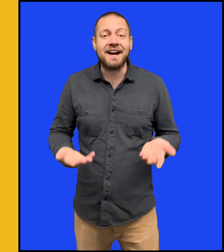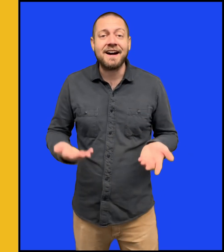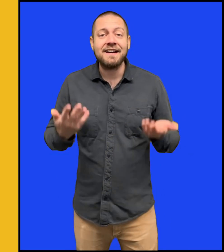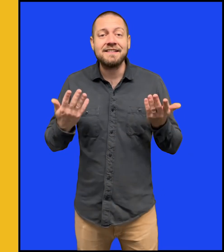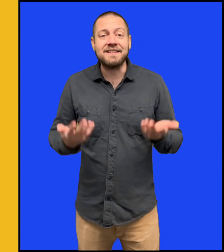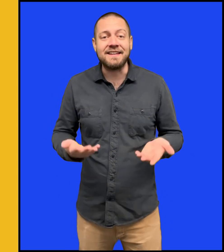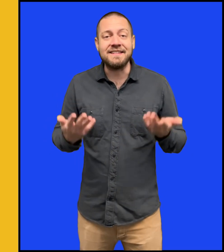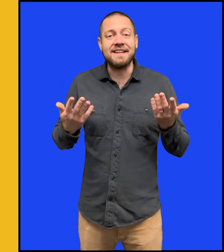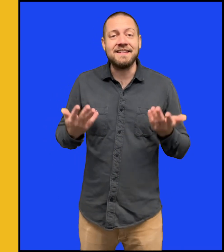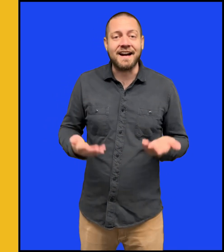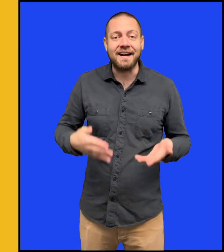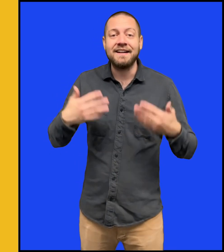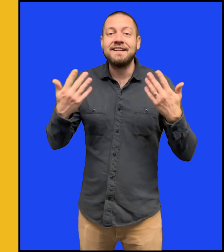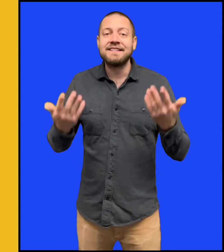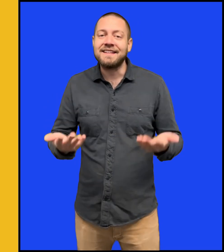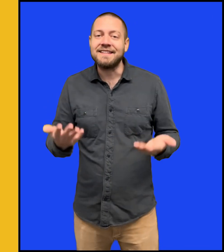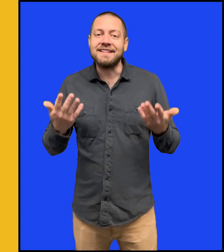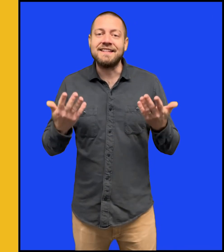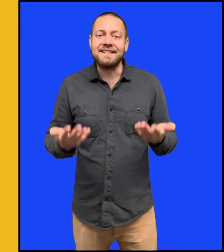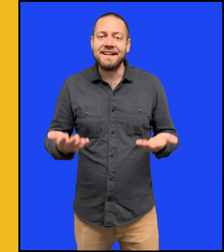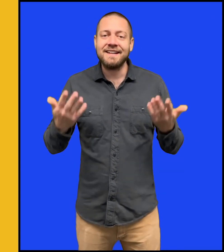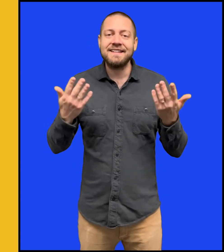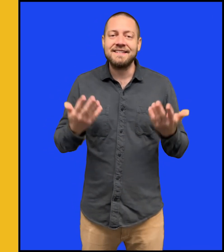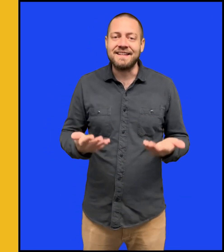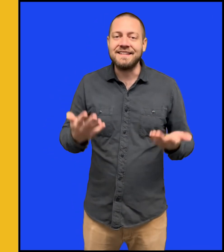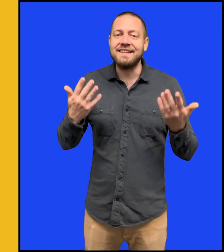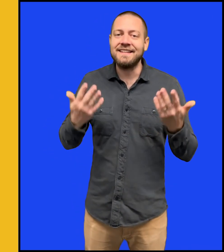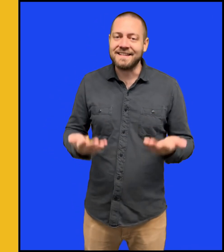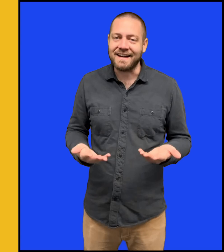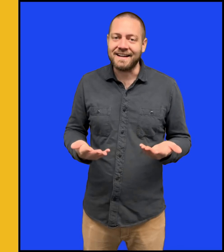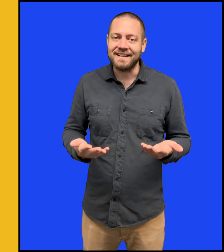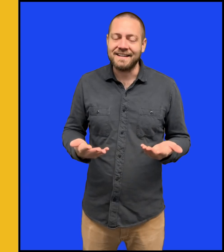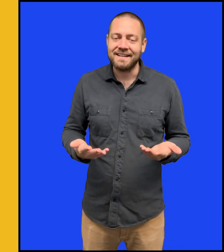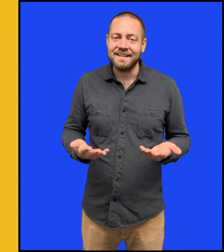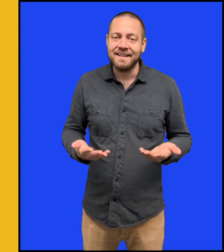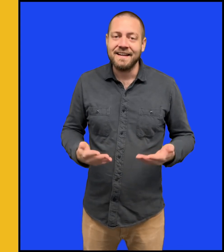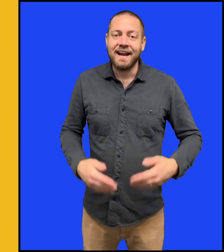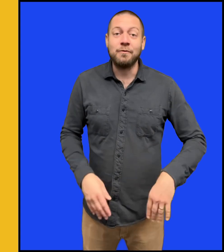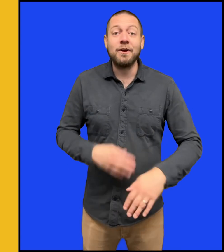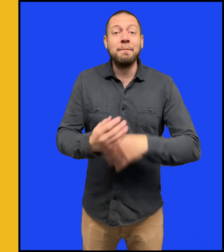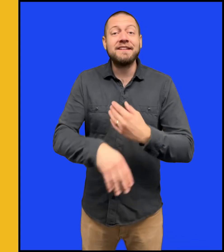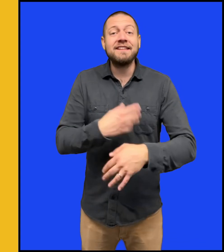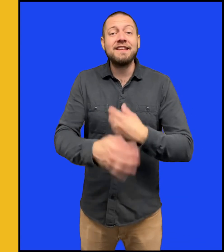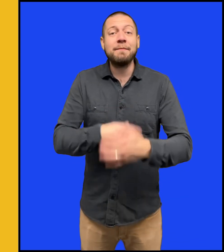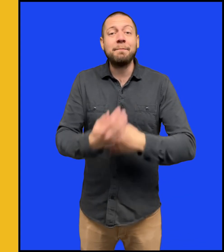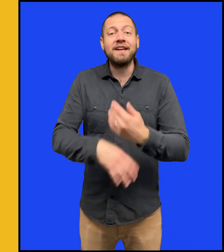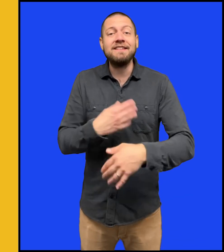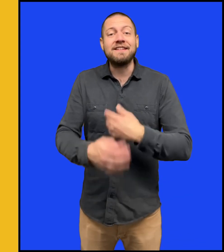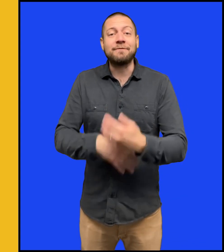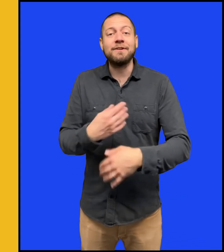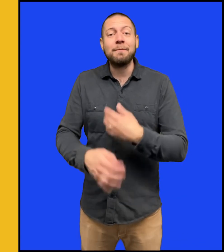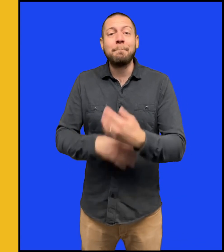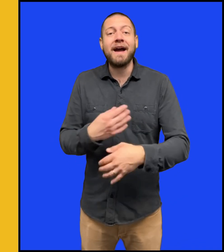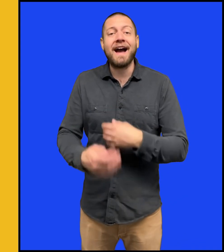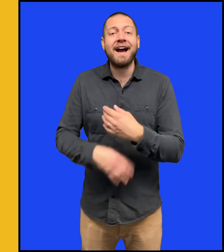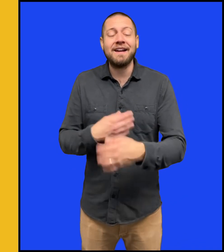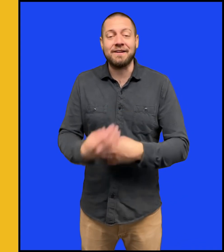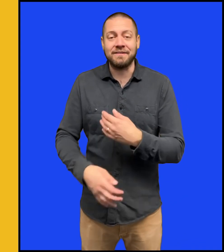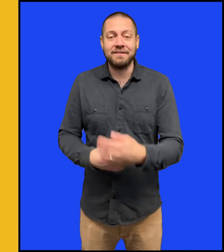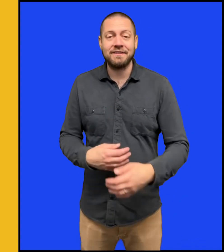tiki ta, tiki tiki ta, tiki tiki ta, tiki tiki ta. And we are mixing them up in